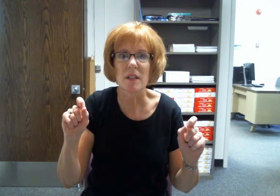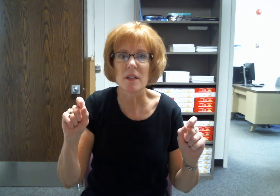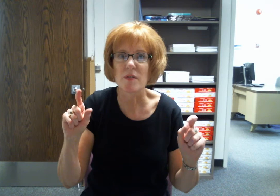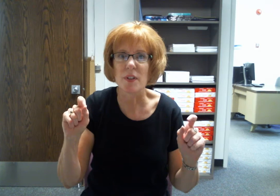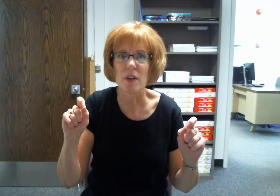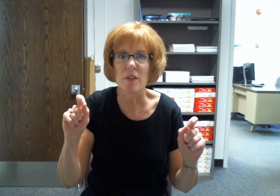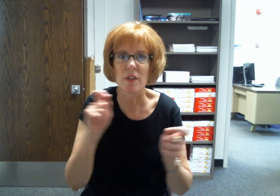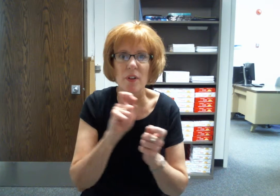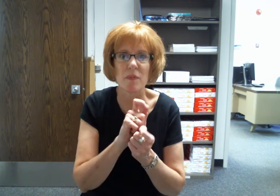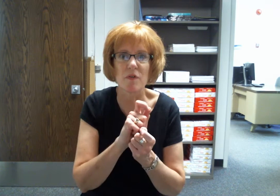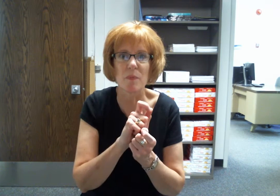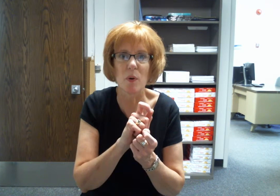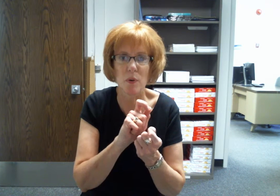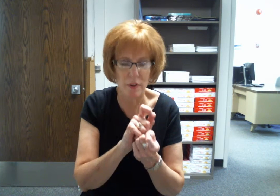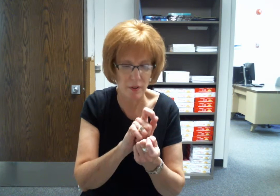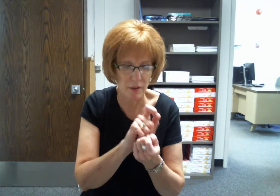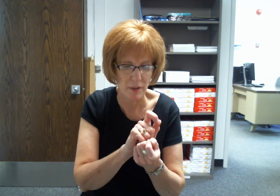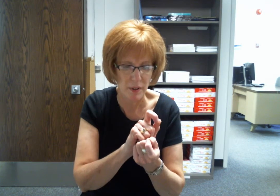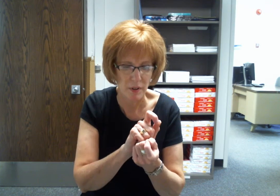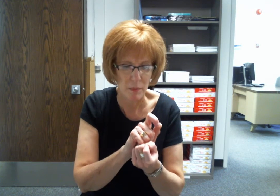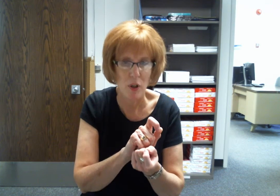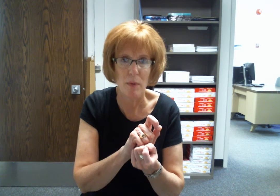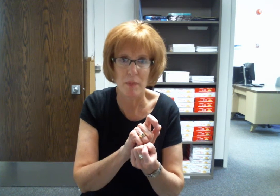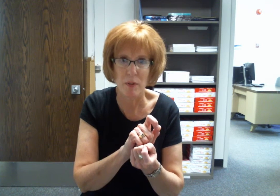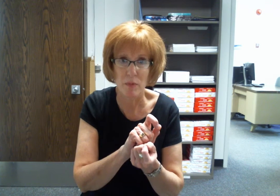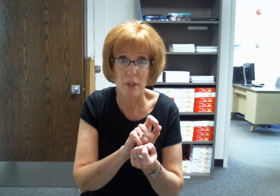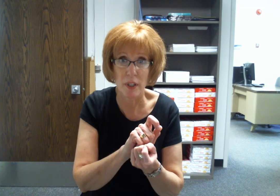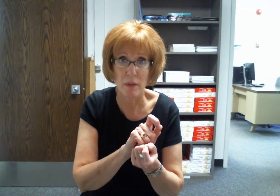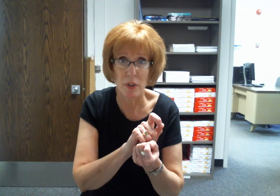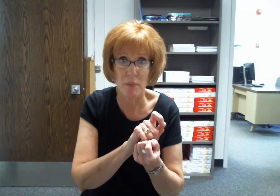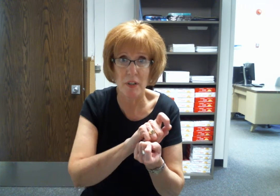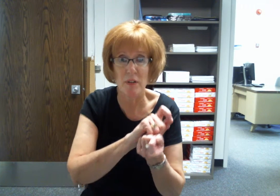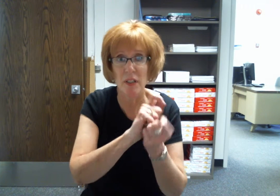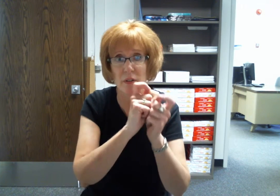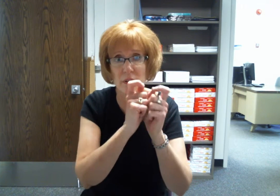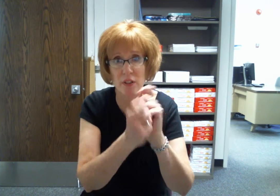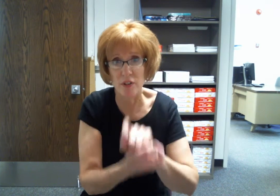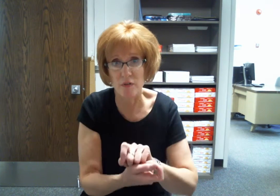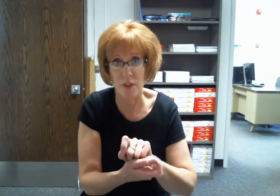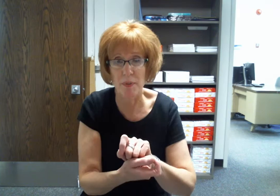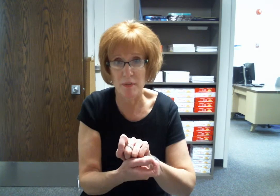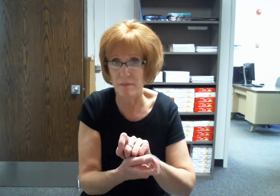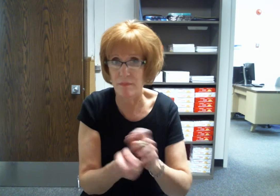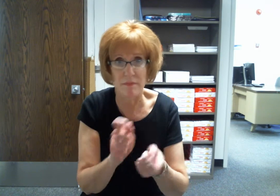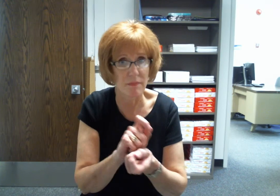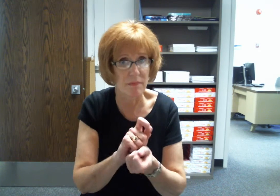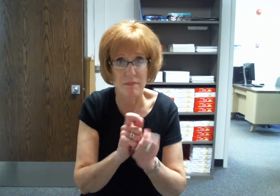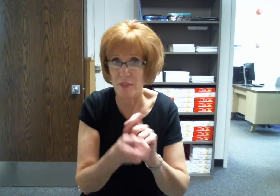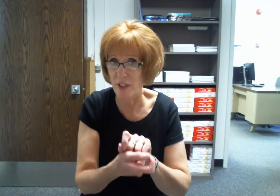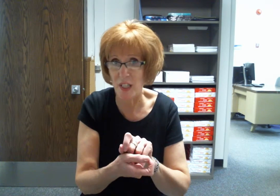Index finger on your thumbs of both. Palm up on one hand and palm down on the other, and then just flip it to the